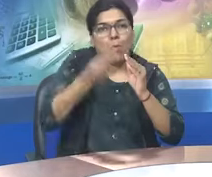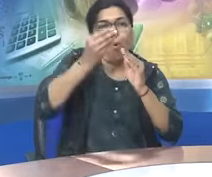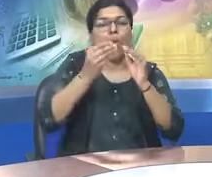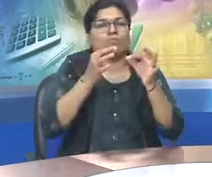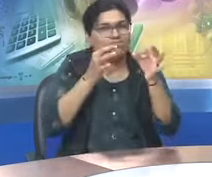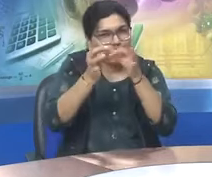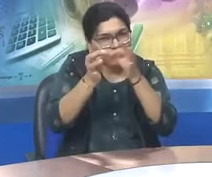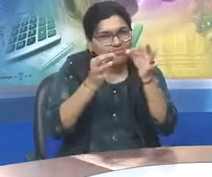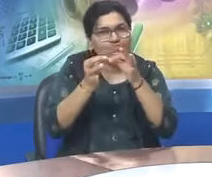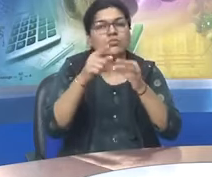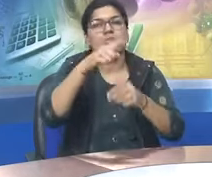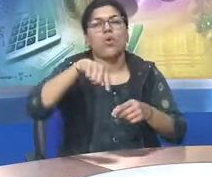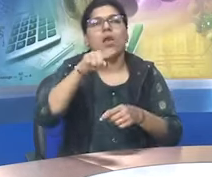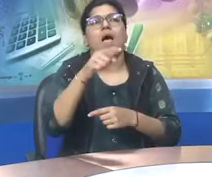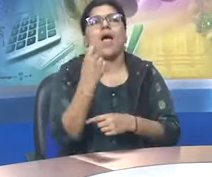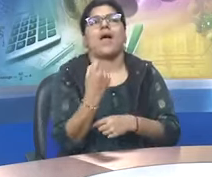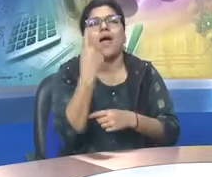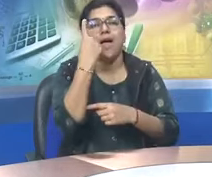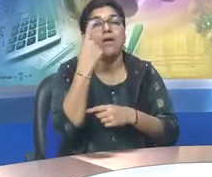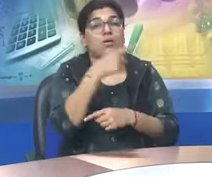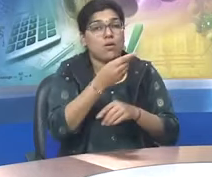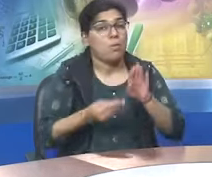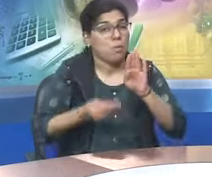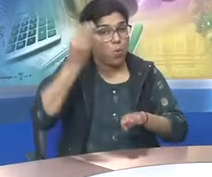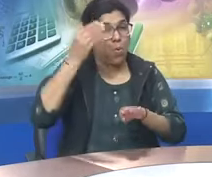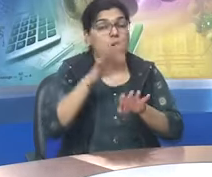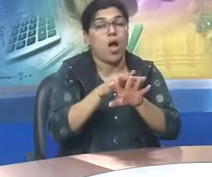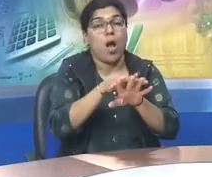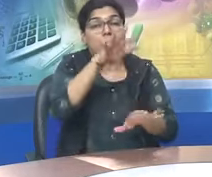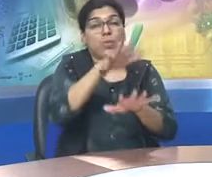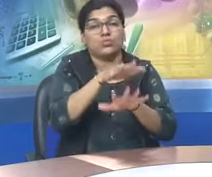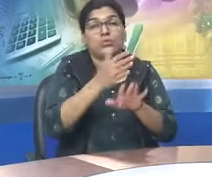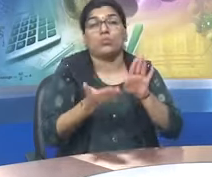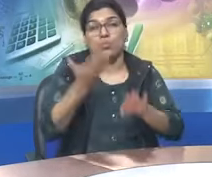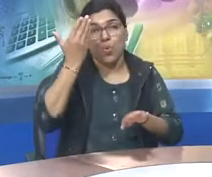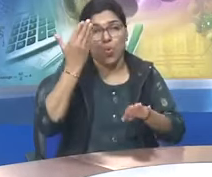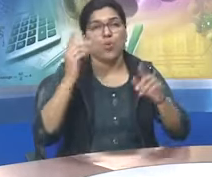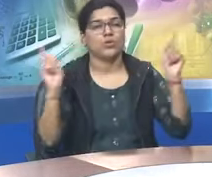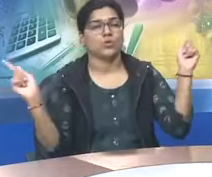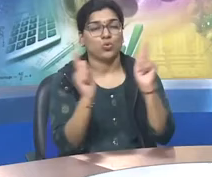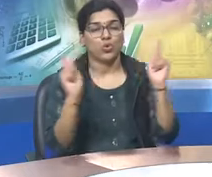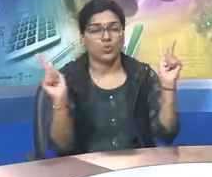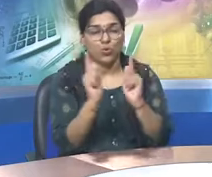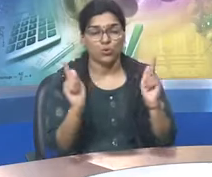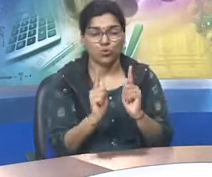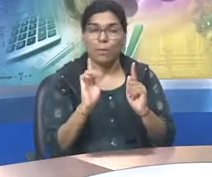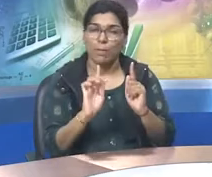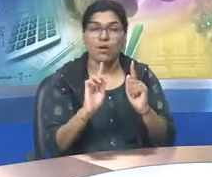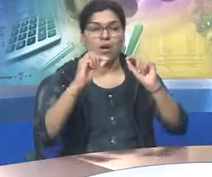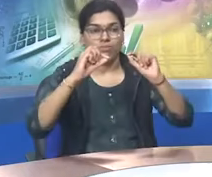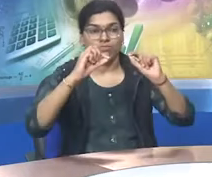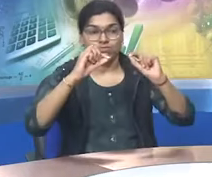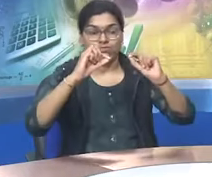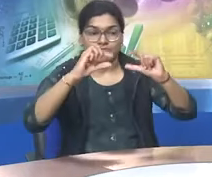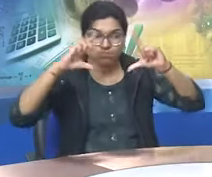further taking it into pieces so that you all can understand the meaning, because there are so many